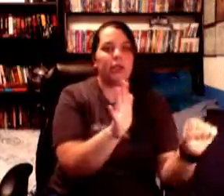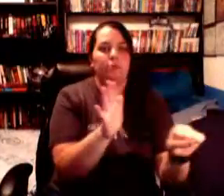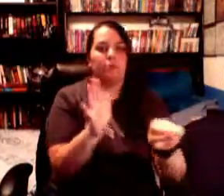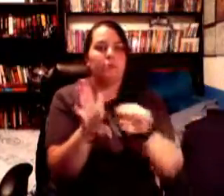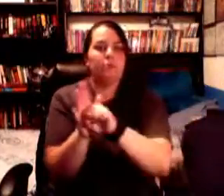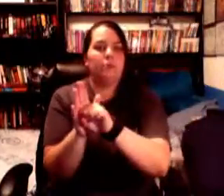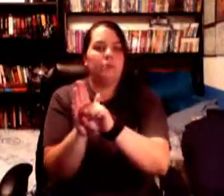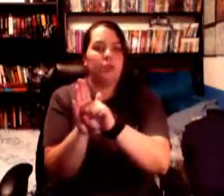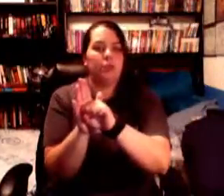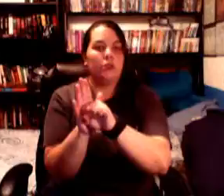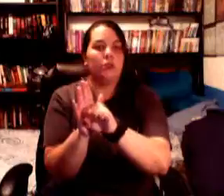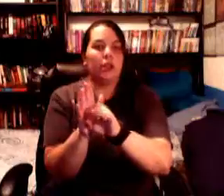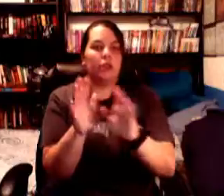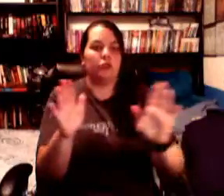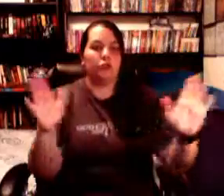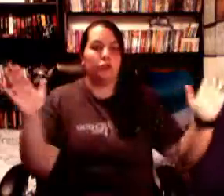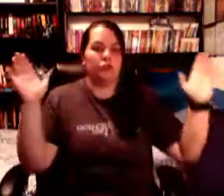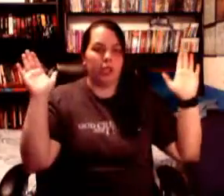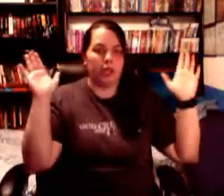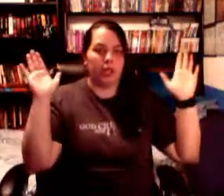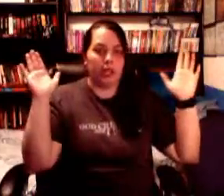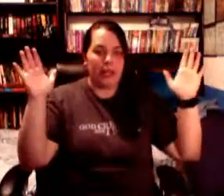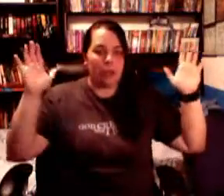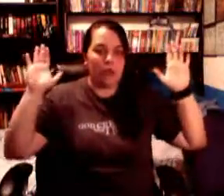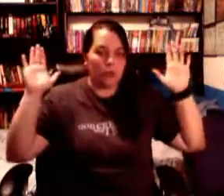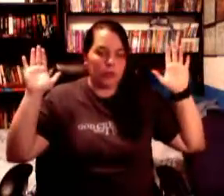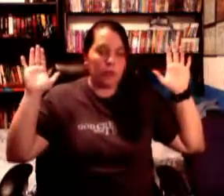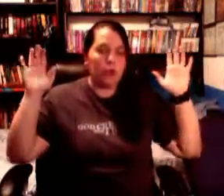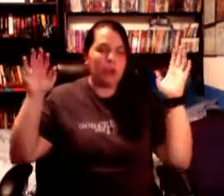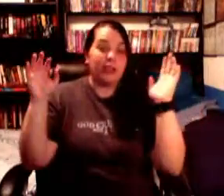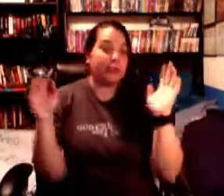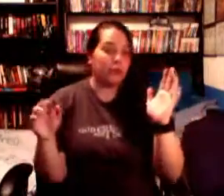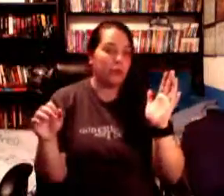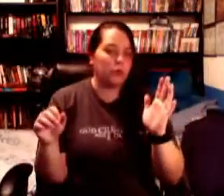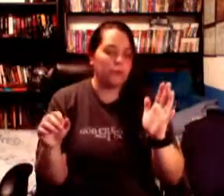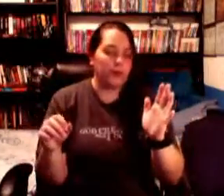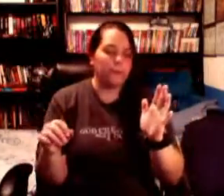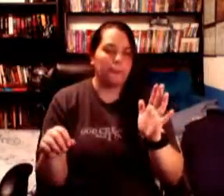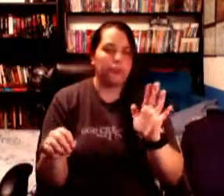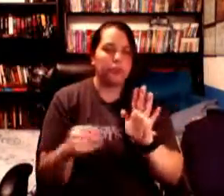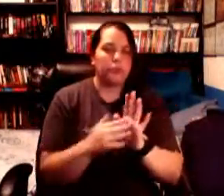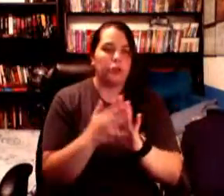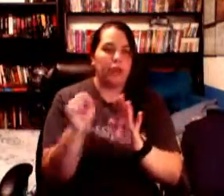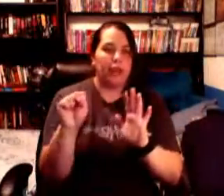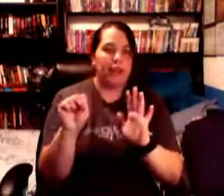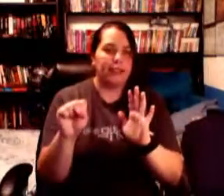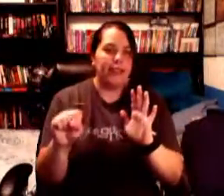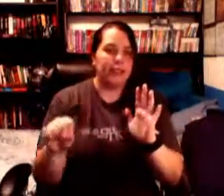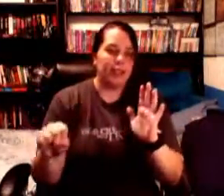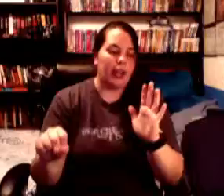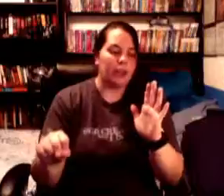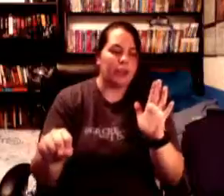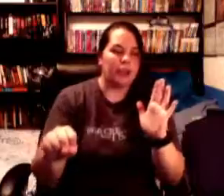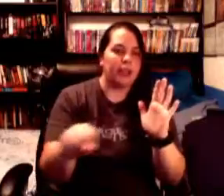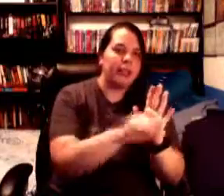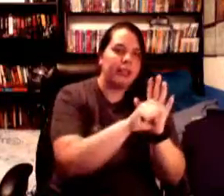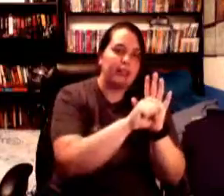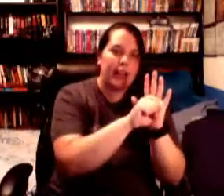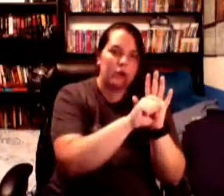him to the tree, and they put his arms up. That's the sign for crucified. So you take an S hand, and you're going to nail